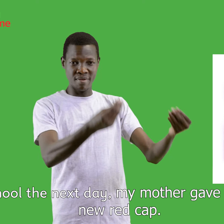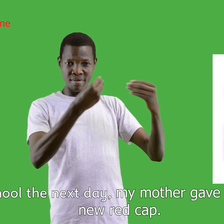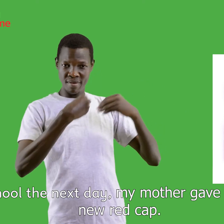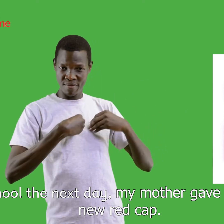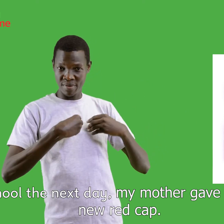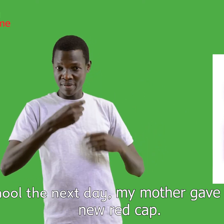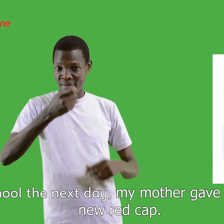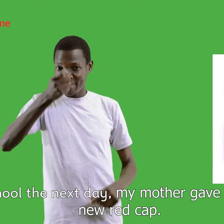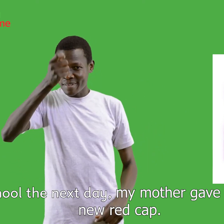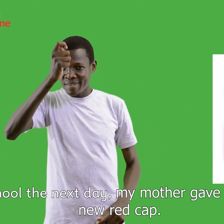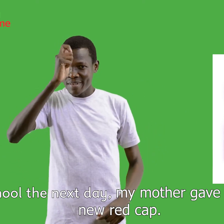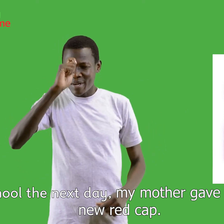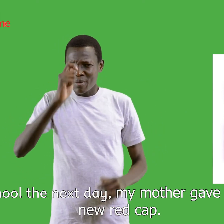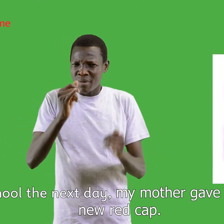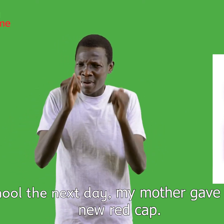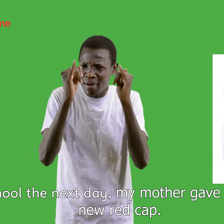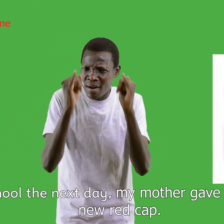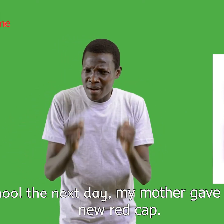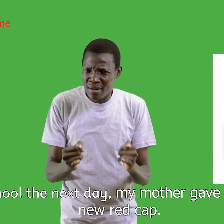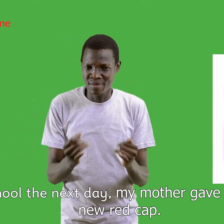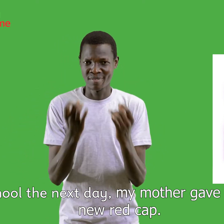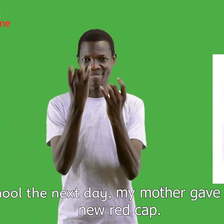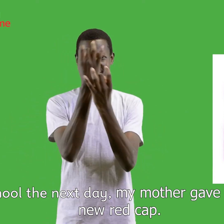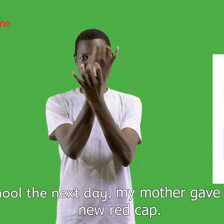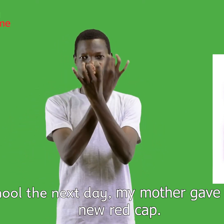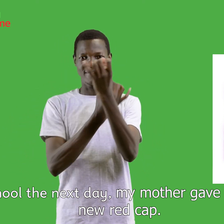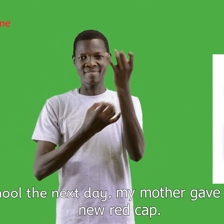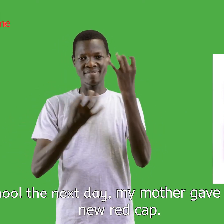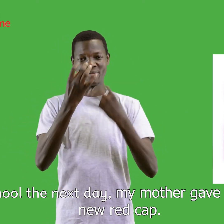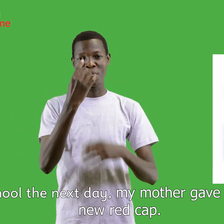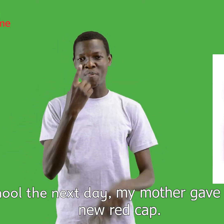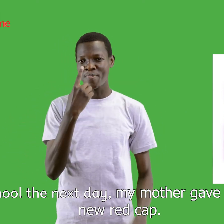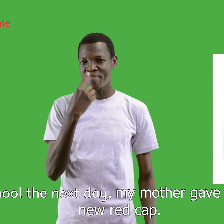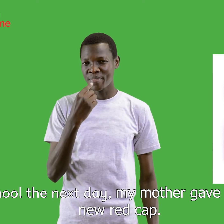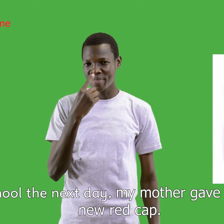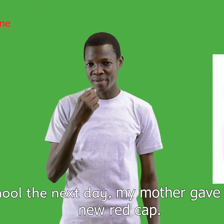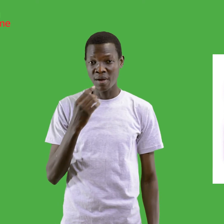After school the next day, my mother gave me a shiny new red cap.